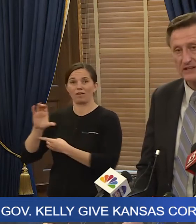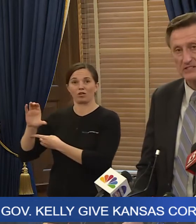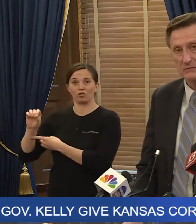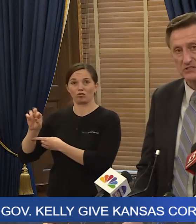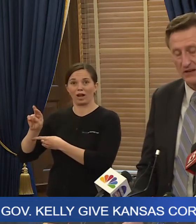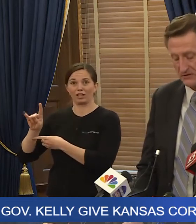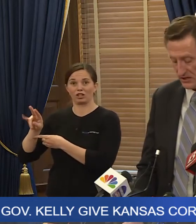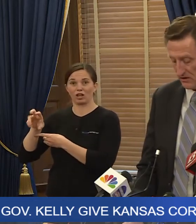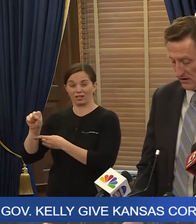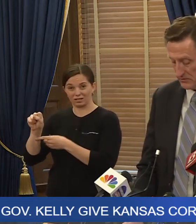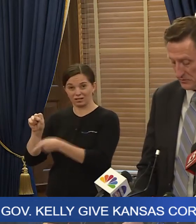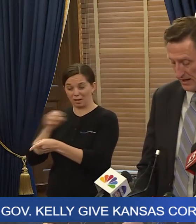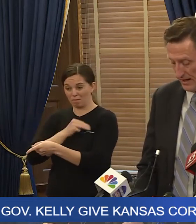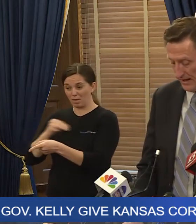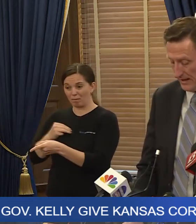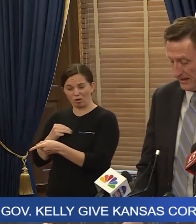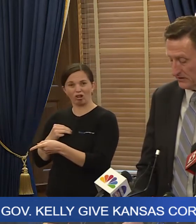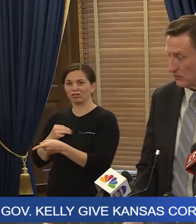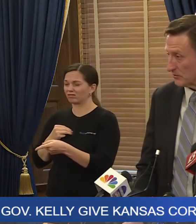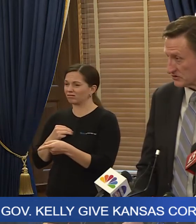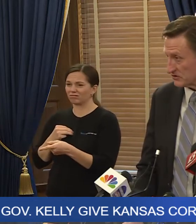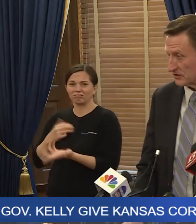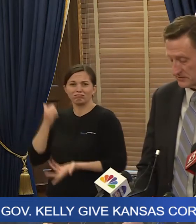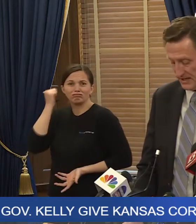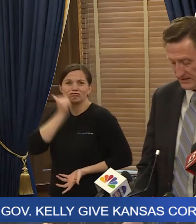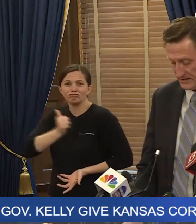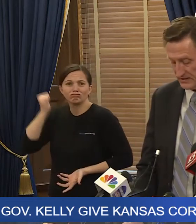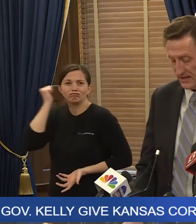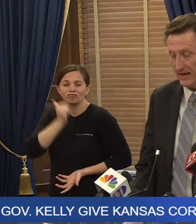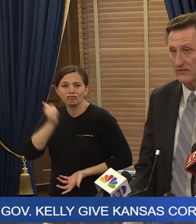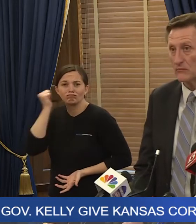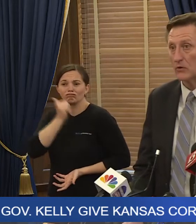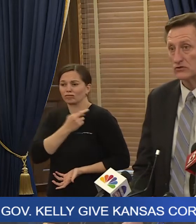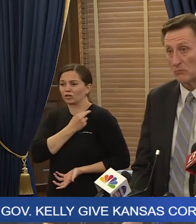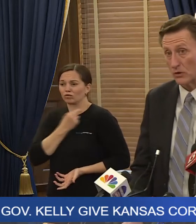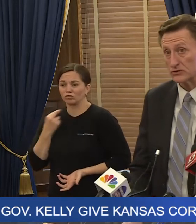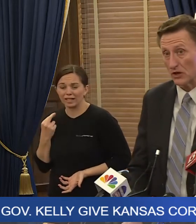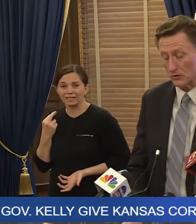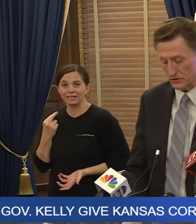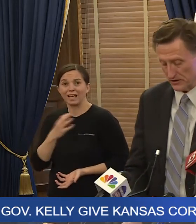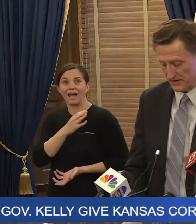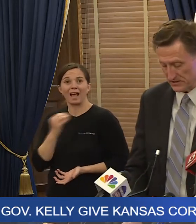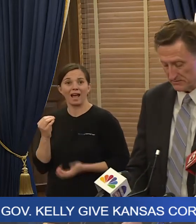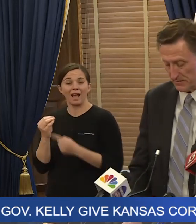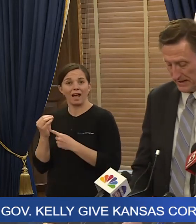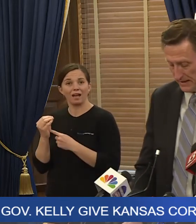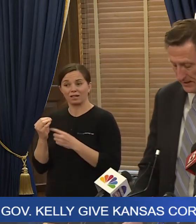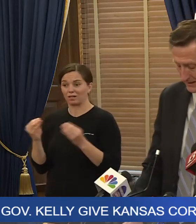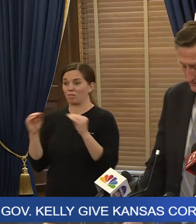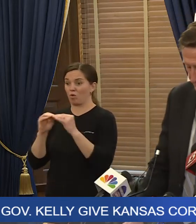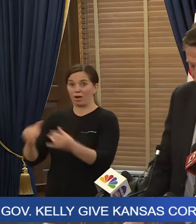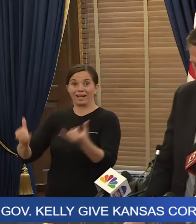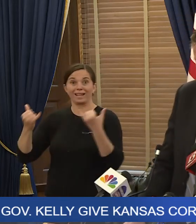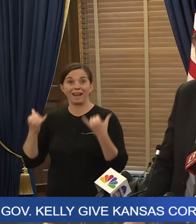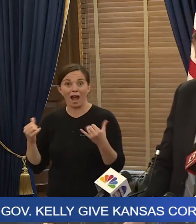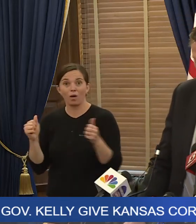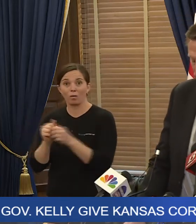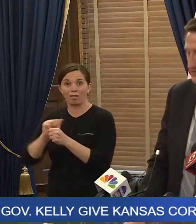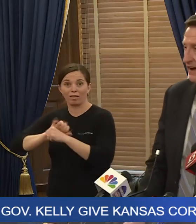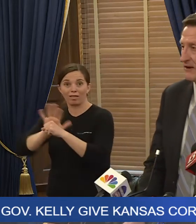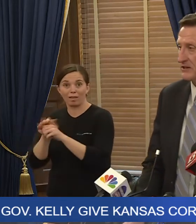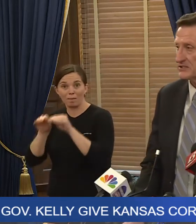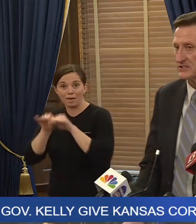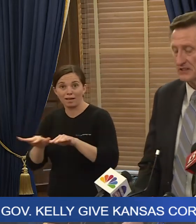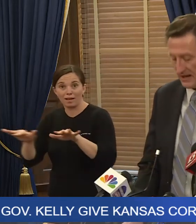routinely place themselves in harm's way in normal circumstances, and even more so during this pandemic.